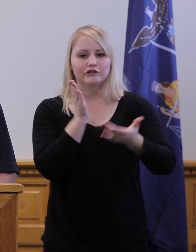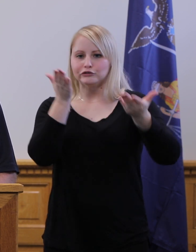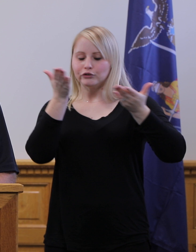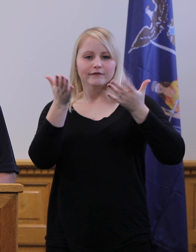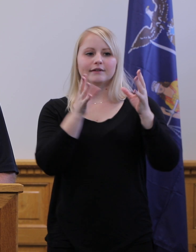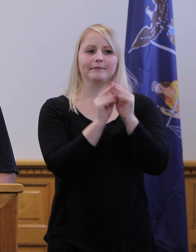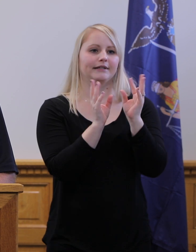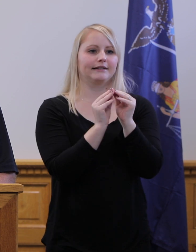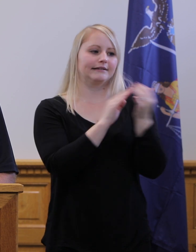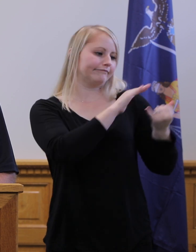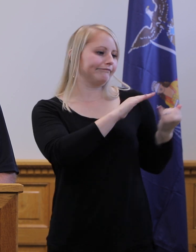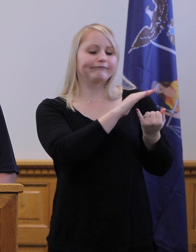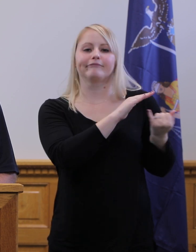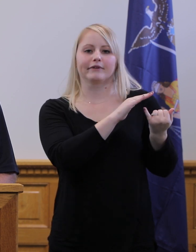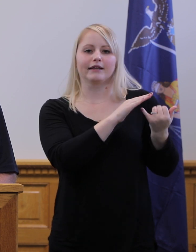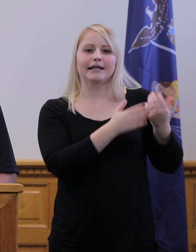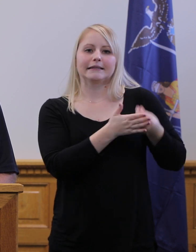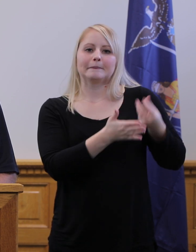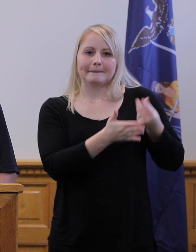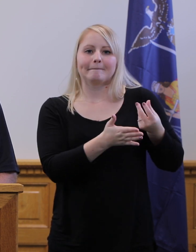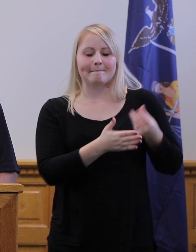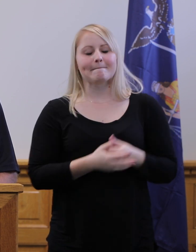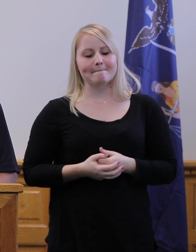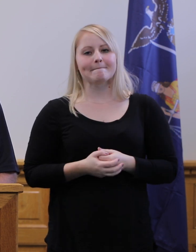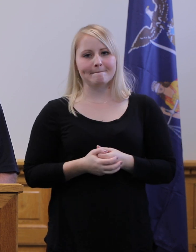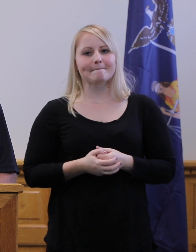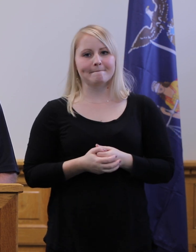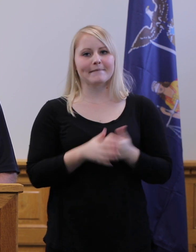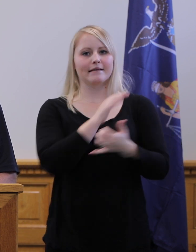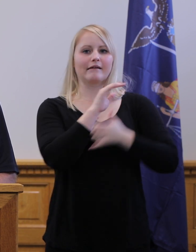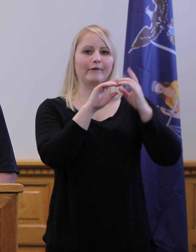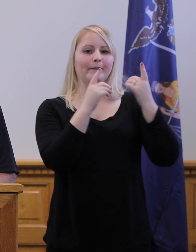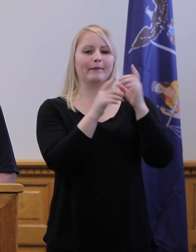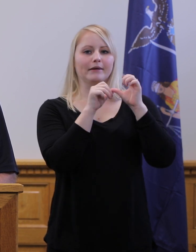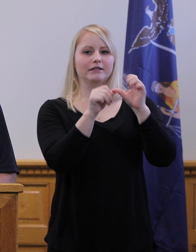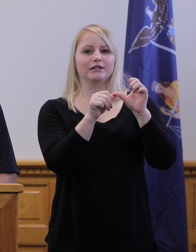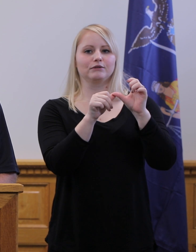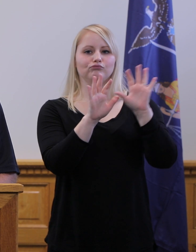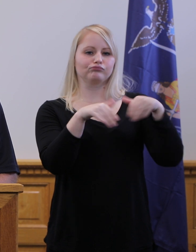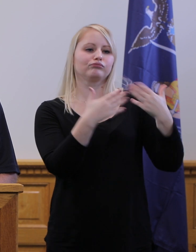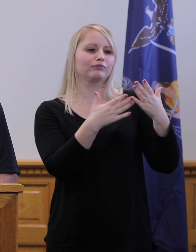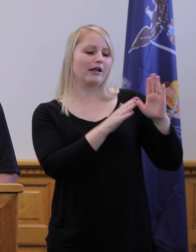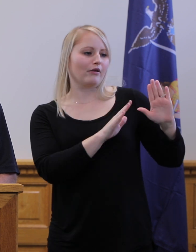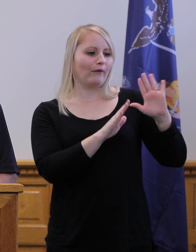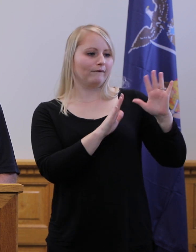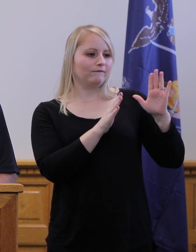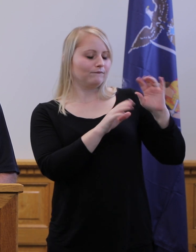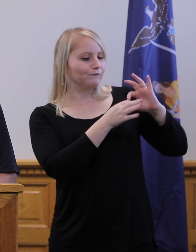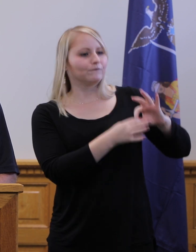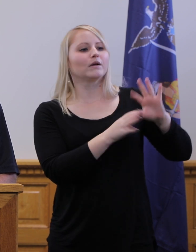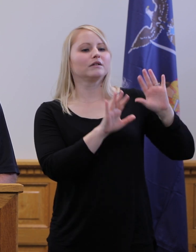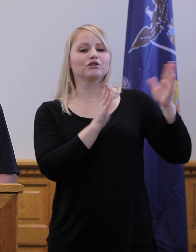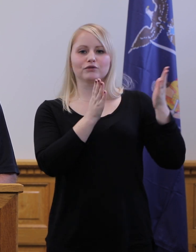meetings, and quarantine and isolation expenses. County departments continue to provide their core services while assisting